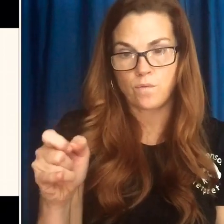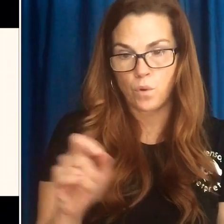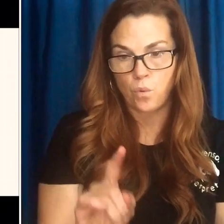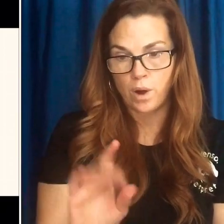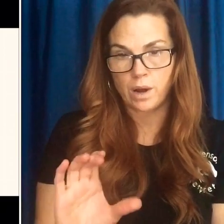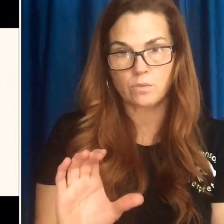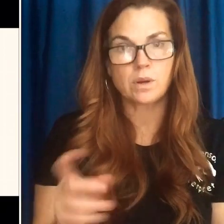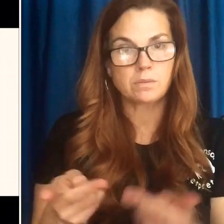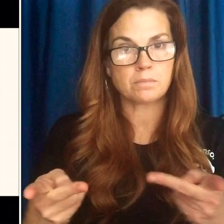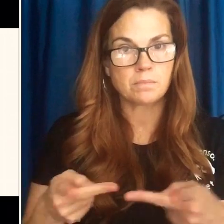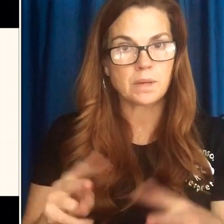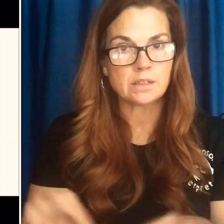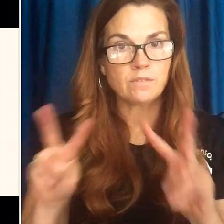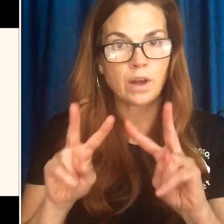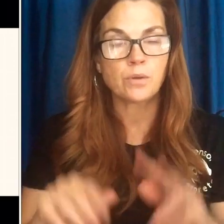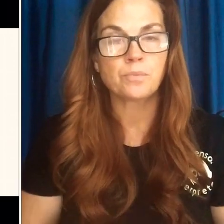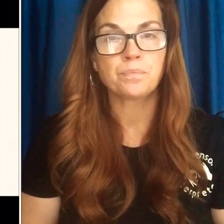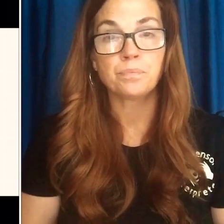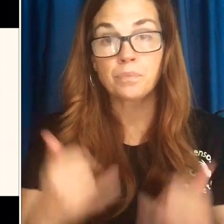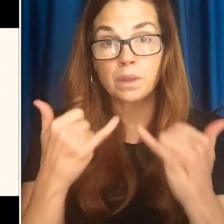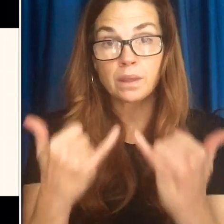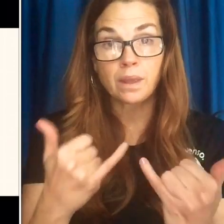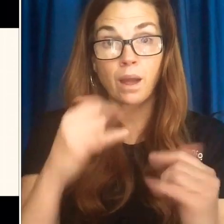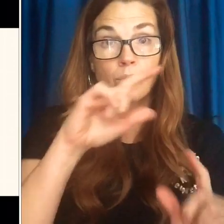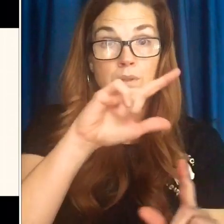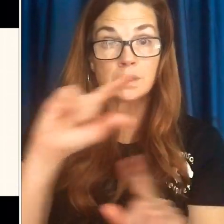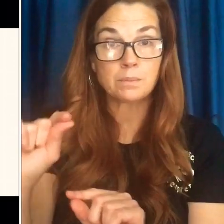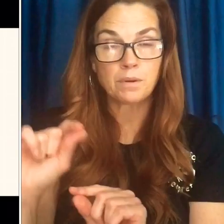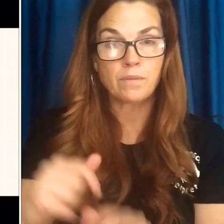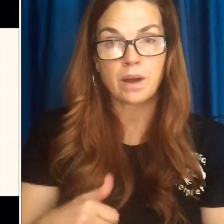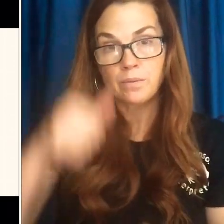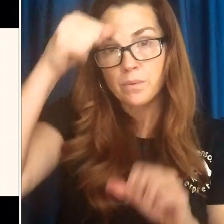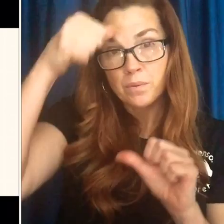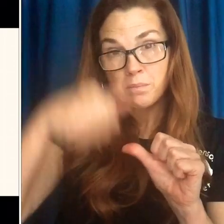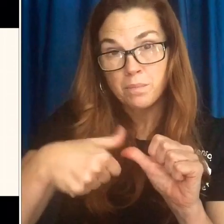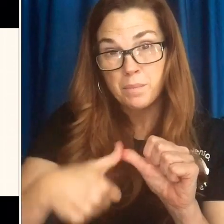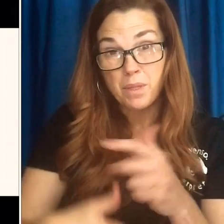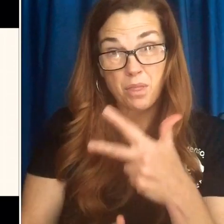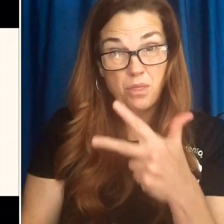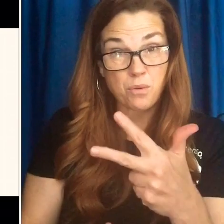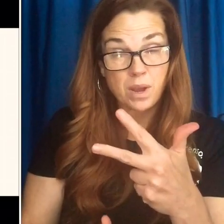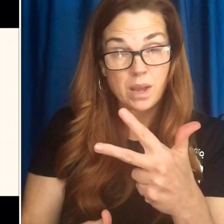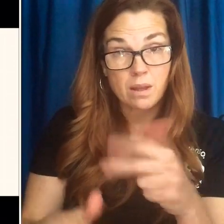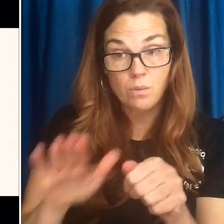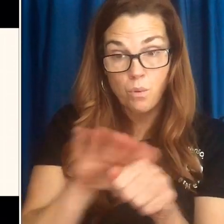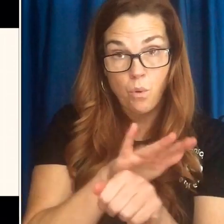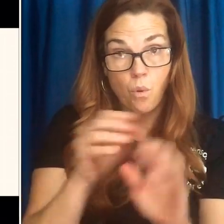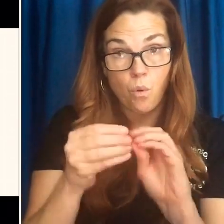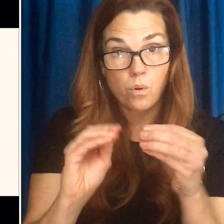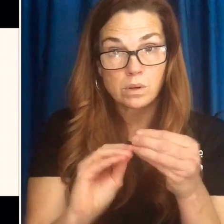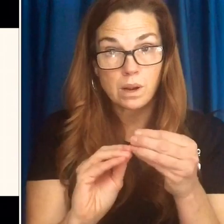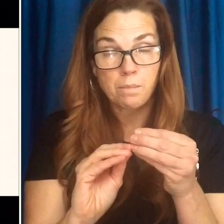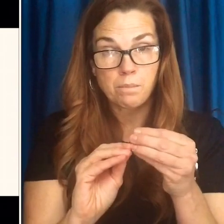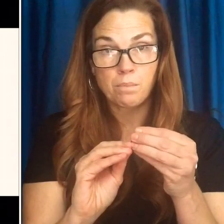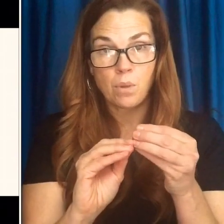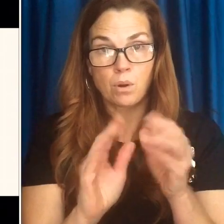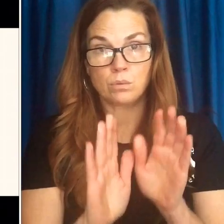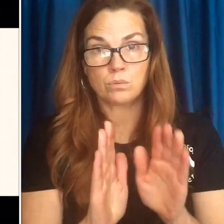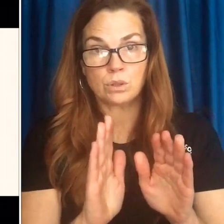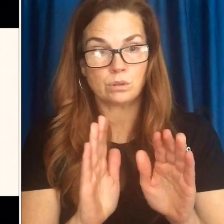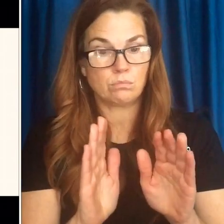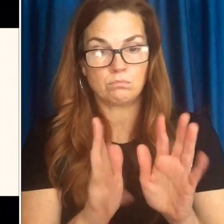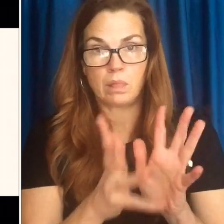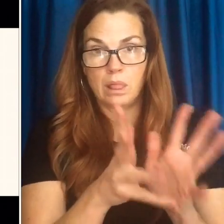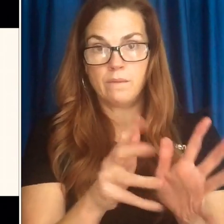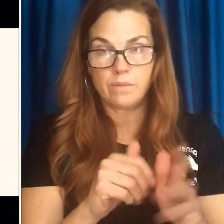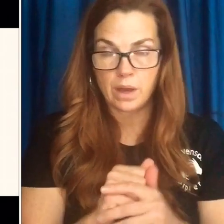simplify. Remember, the 3 is a whole number. It's not being simplified. We're not dividing that 3, so it goes